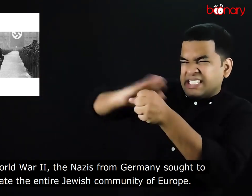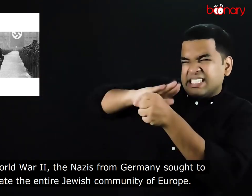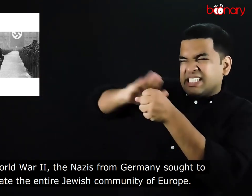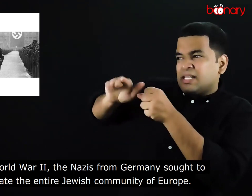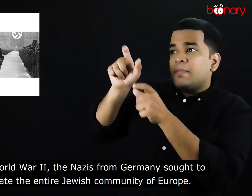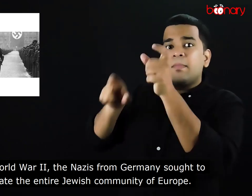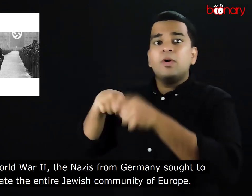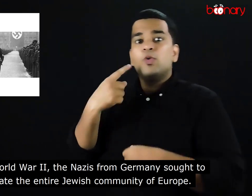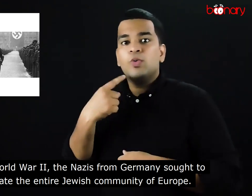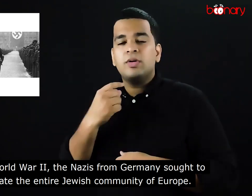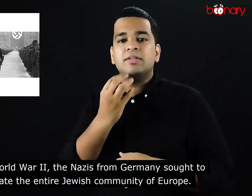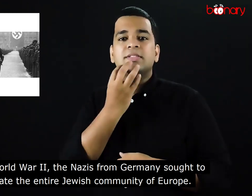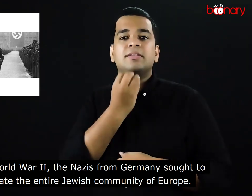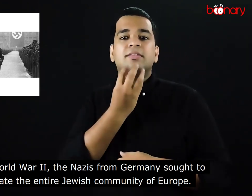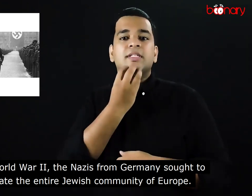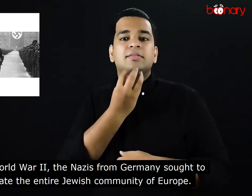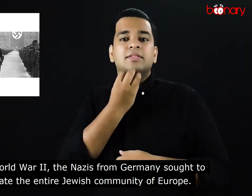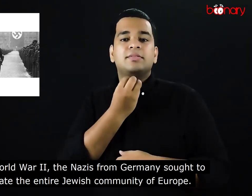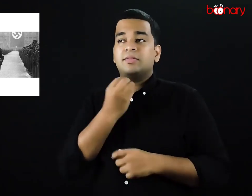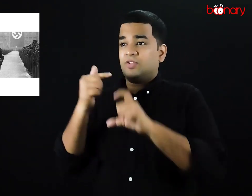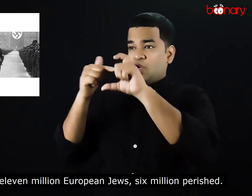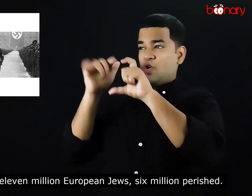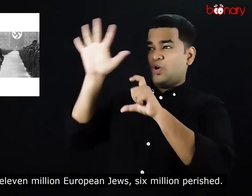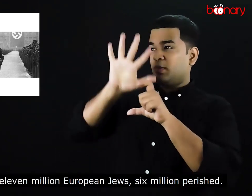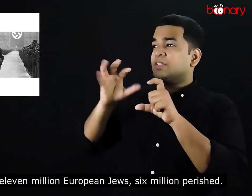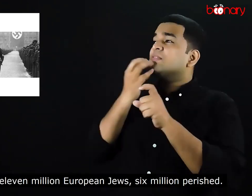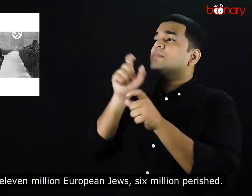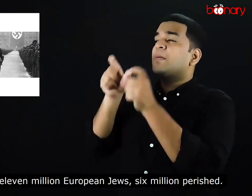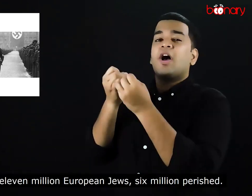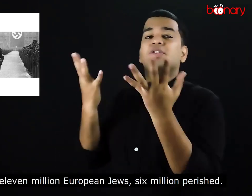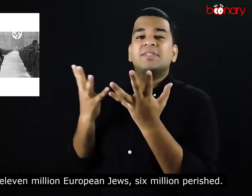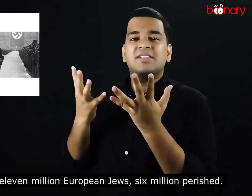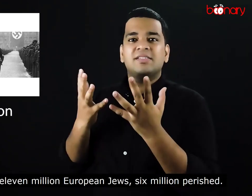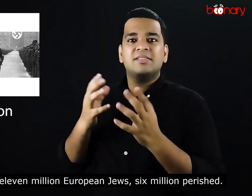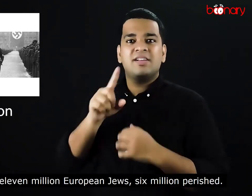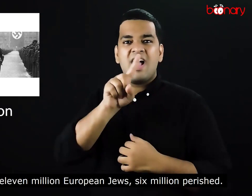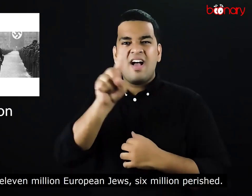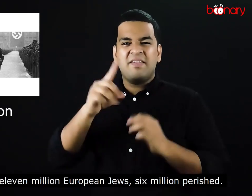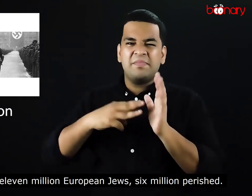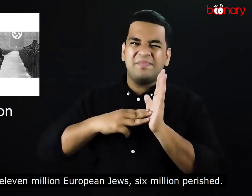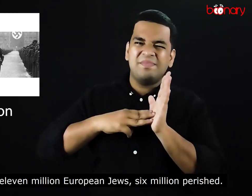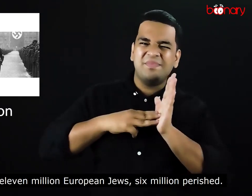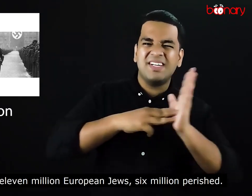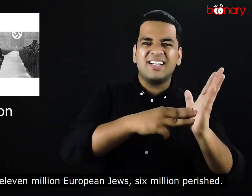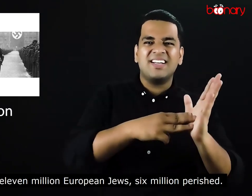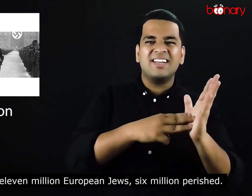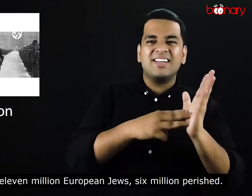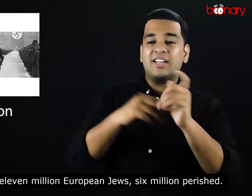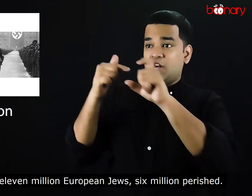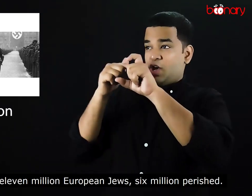Jewish community of Europe. Out of the 11 million European Jews,